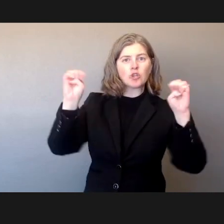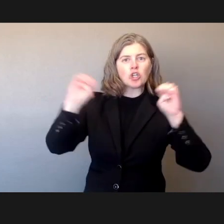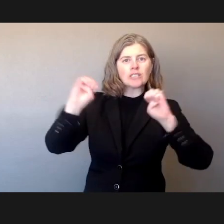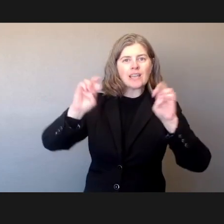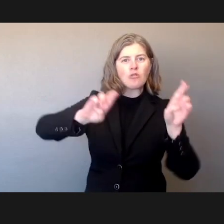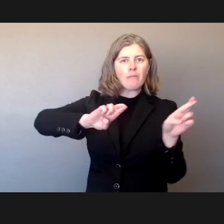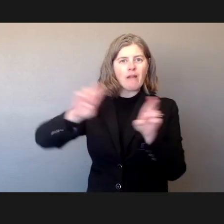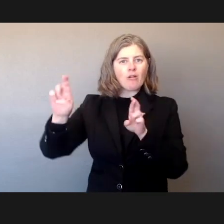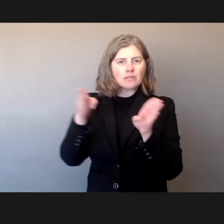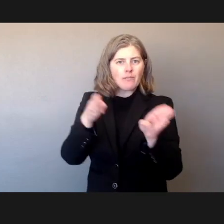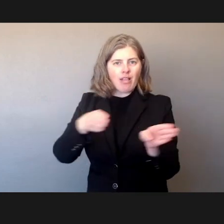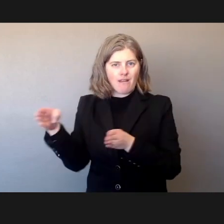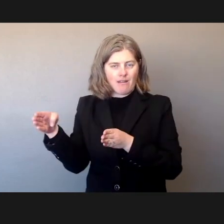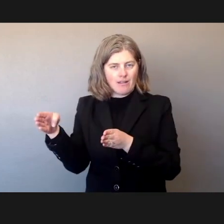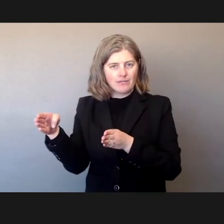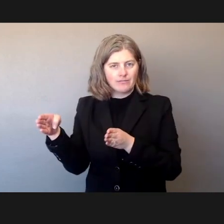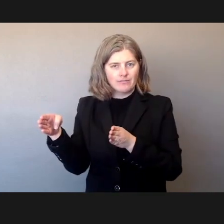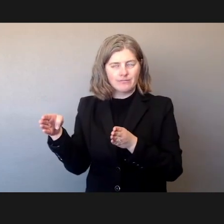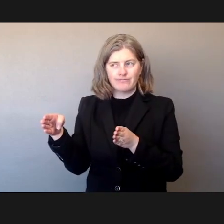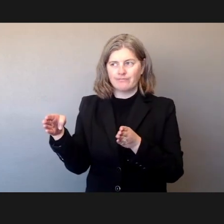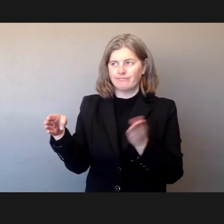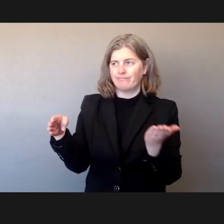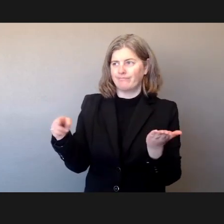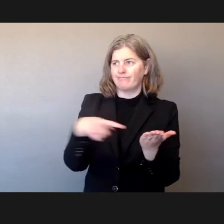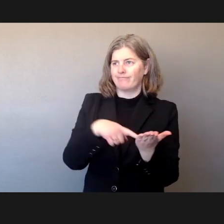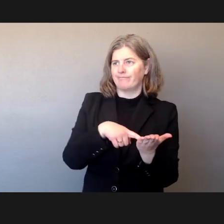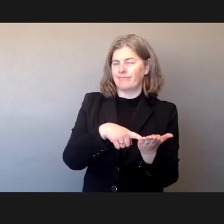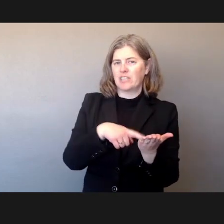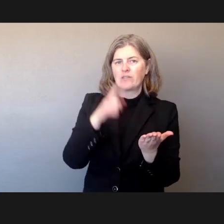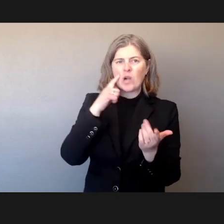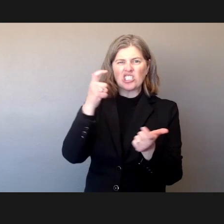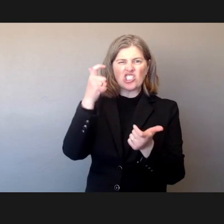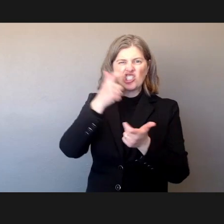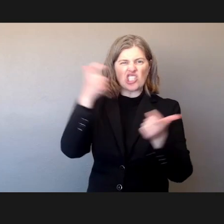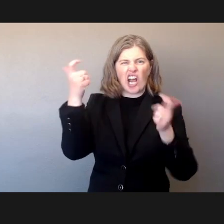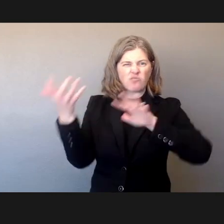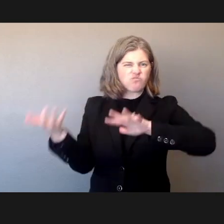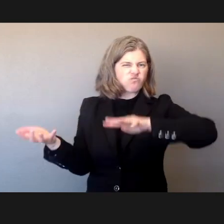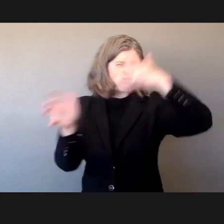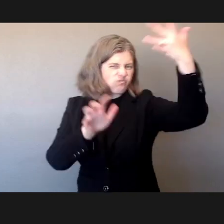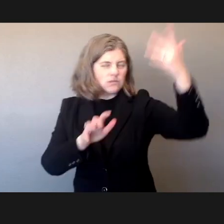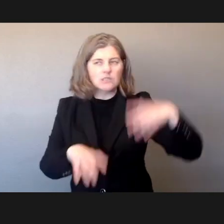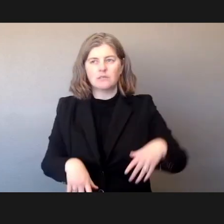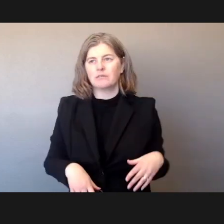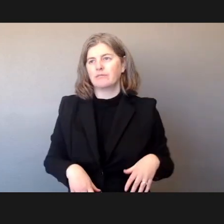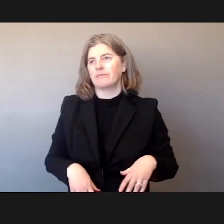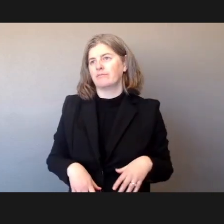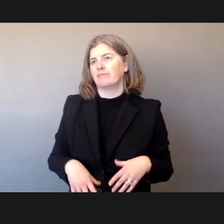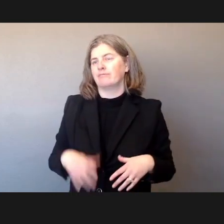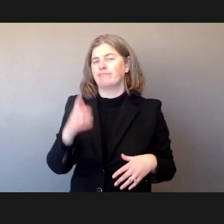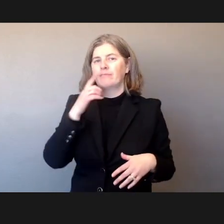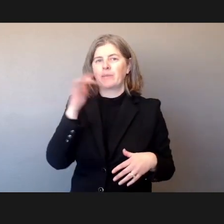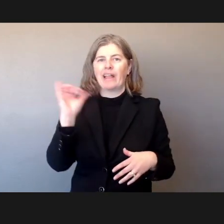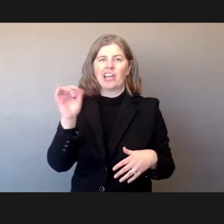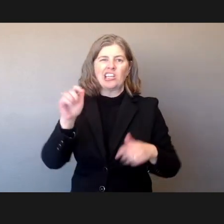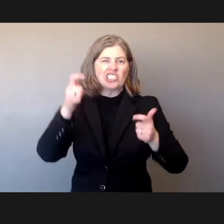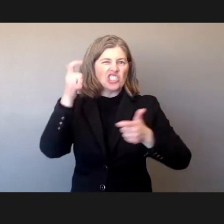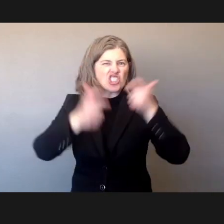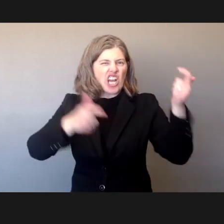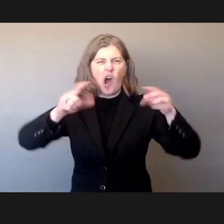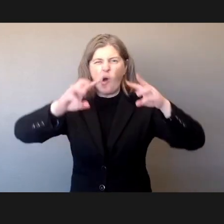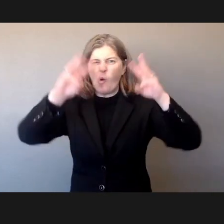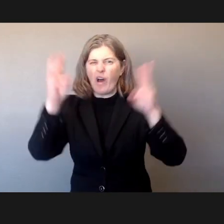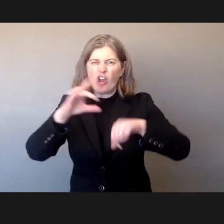preparedness plan for a giant disaster. And that could have been a huge weather event,